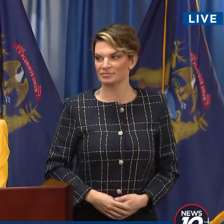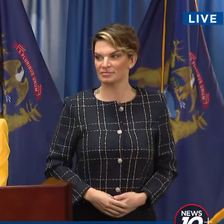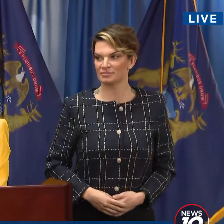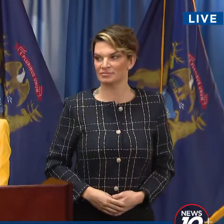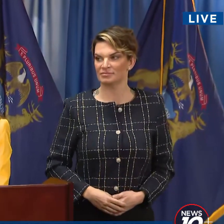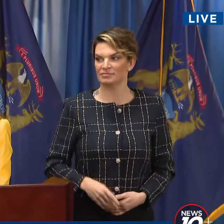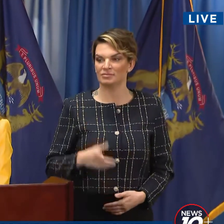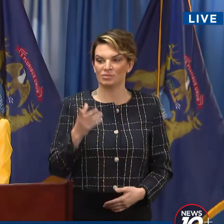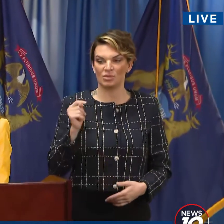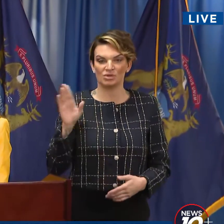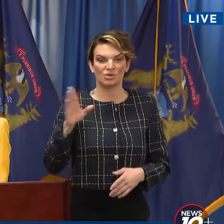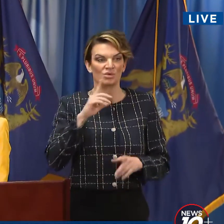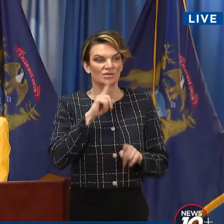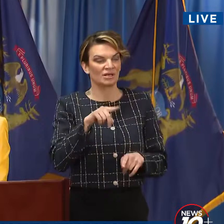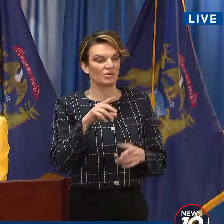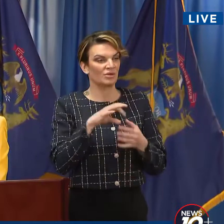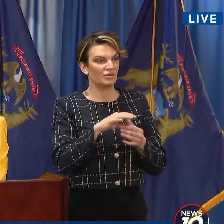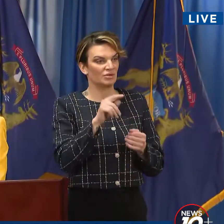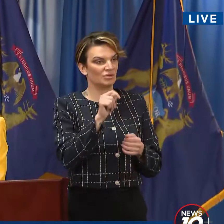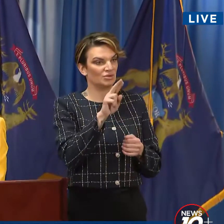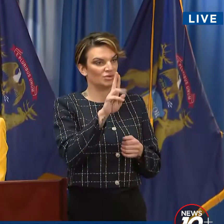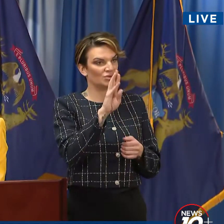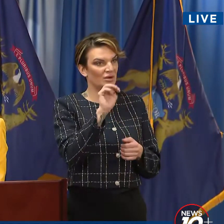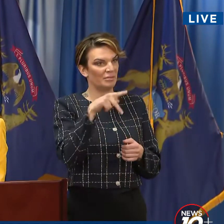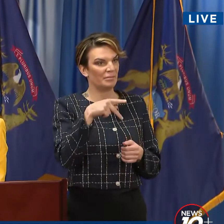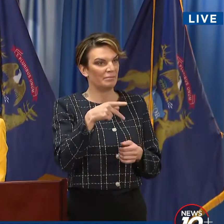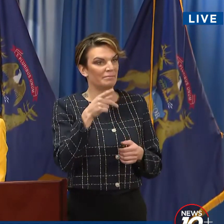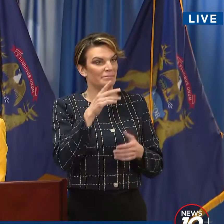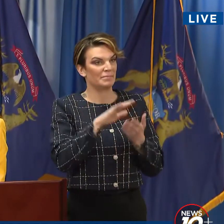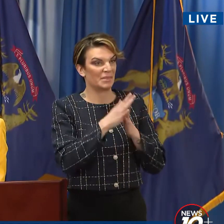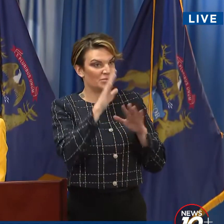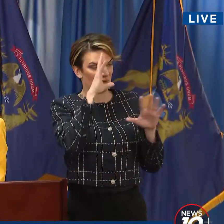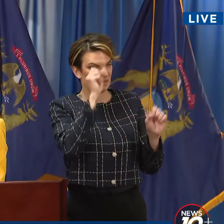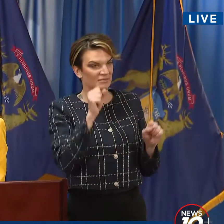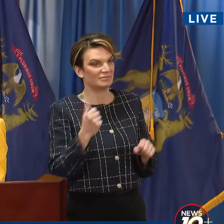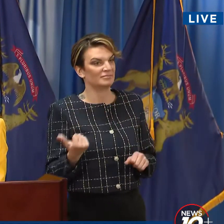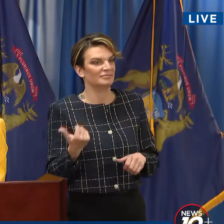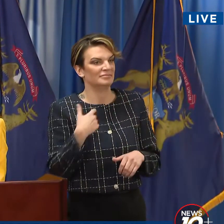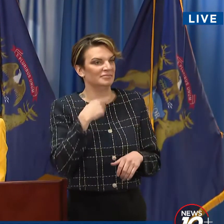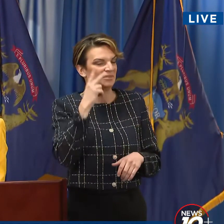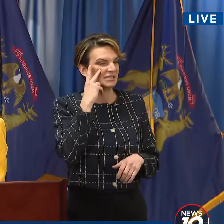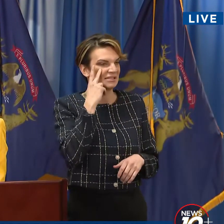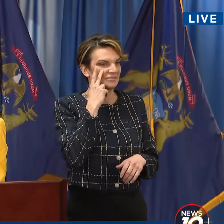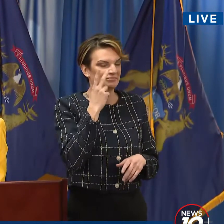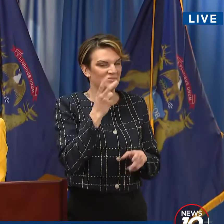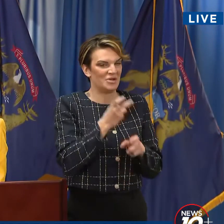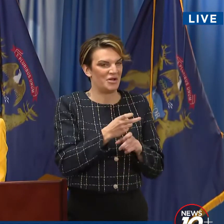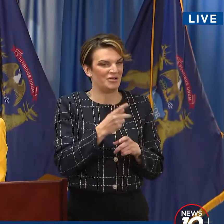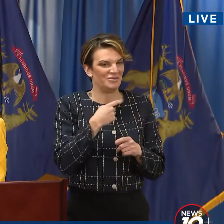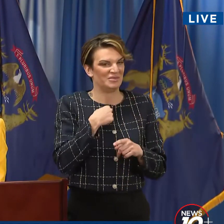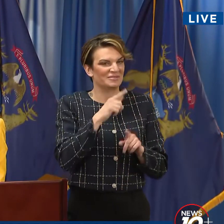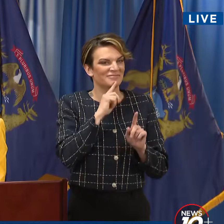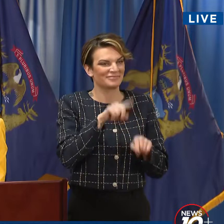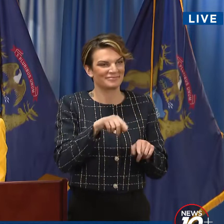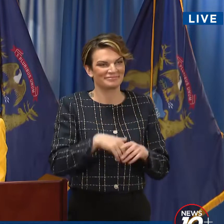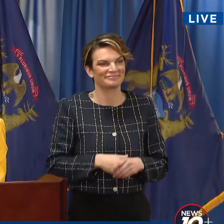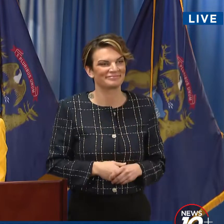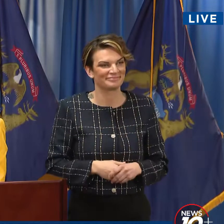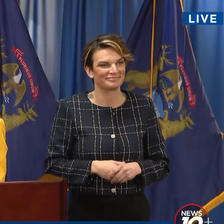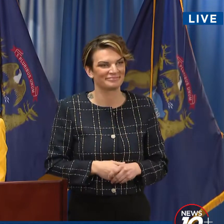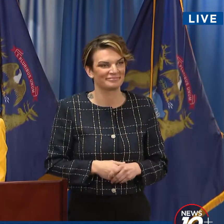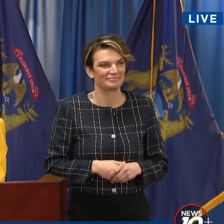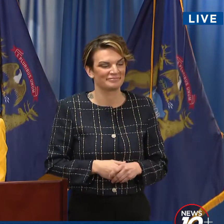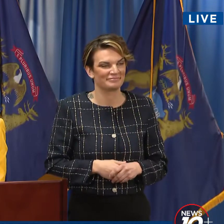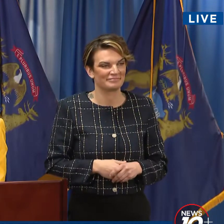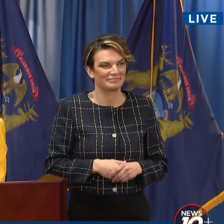back to Washington? Are you concerned? We'll see. Again, it's so early to really make those prognostications, I guess you could